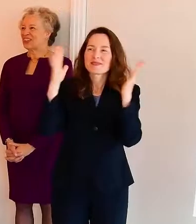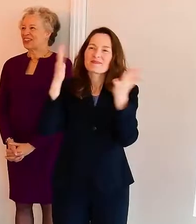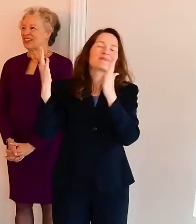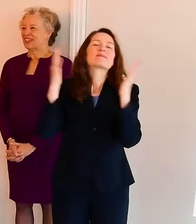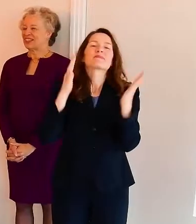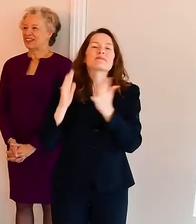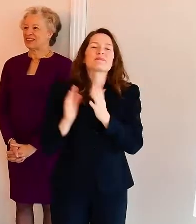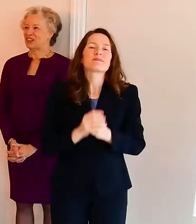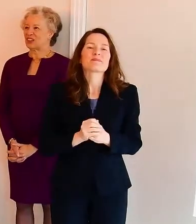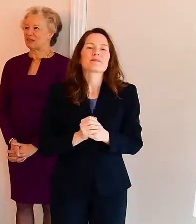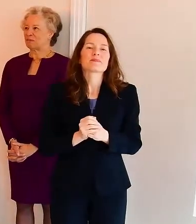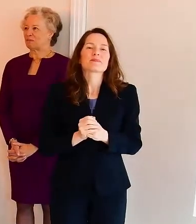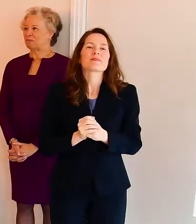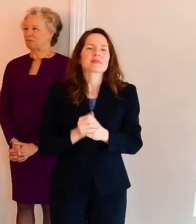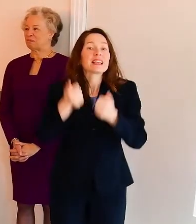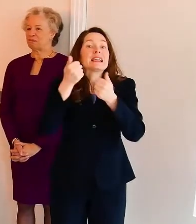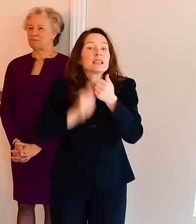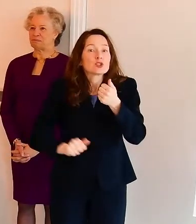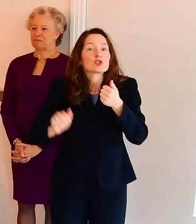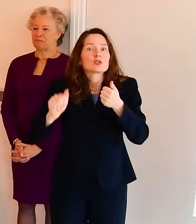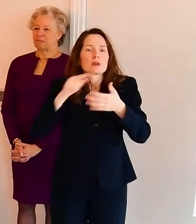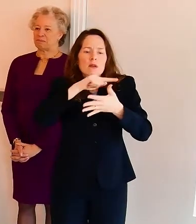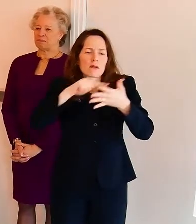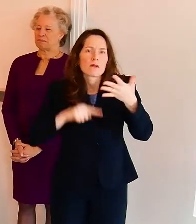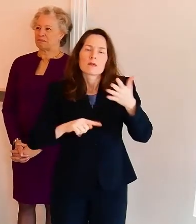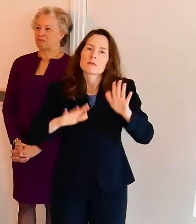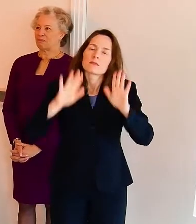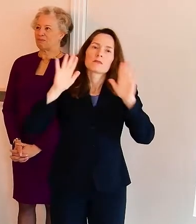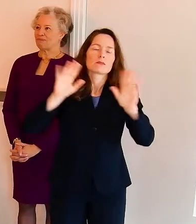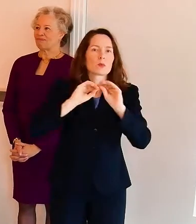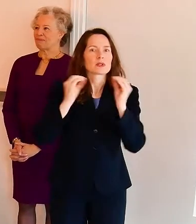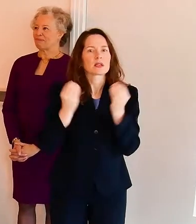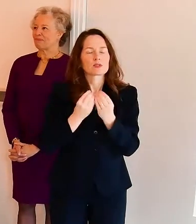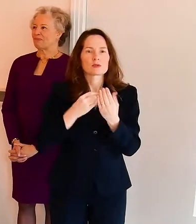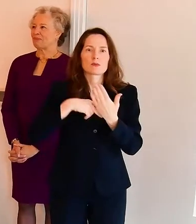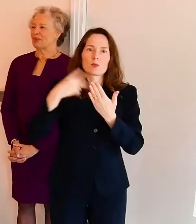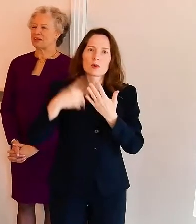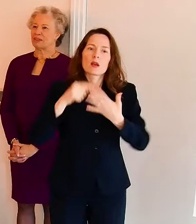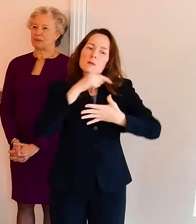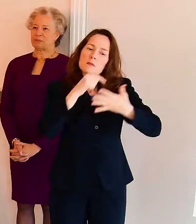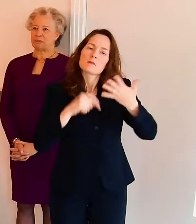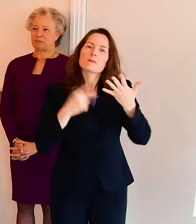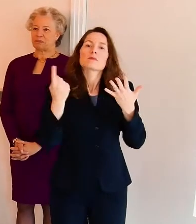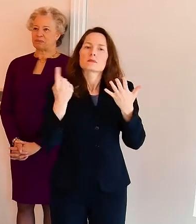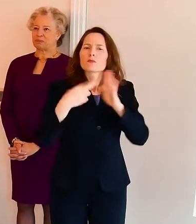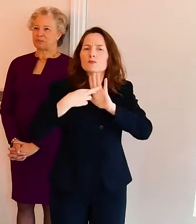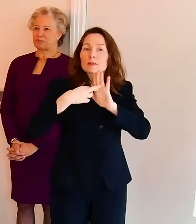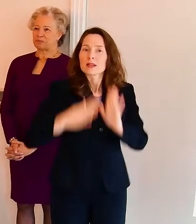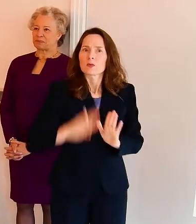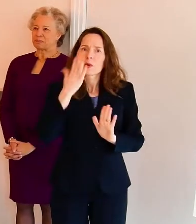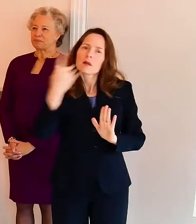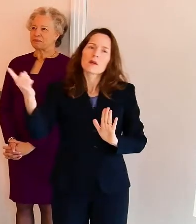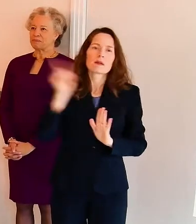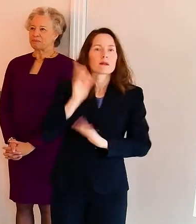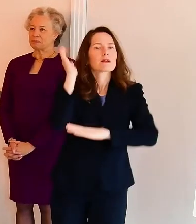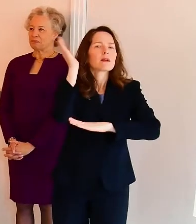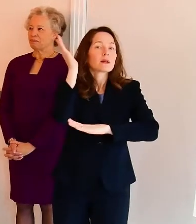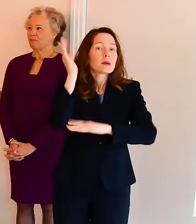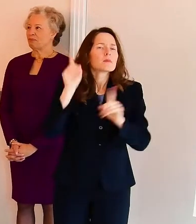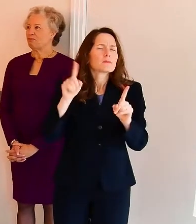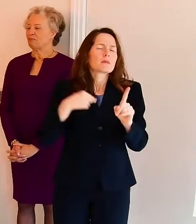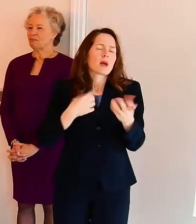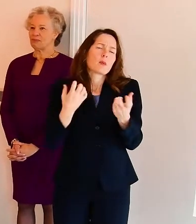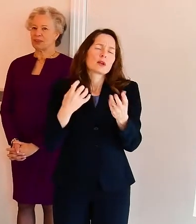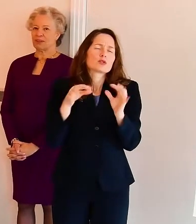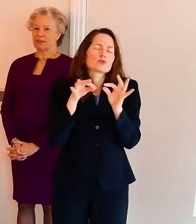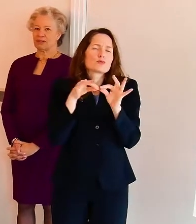We'll have a chance to hear from each of these amazing organizations and programs, but I wanted to highlight a little bit about their impact and ability to foster